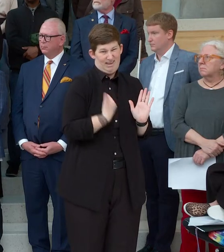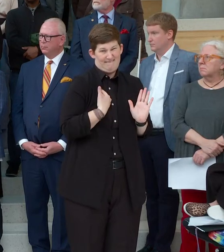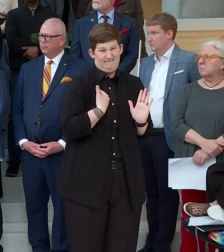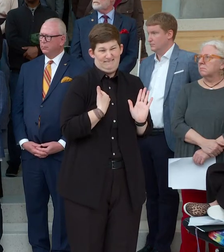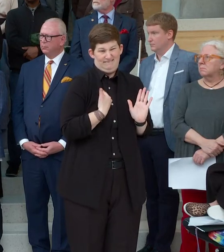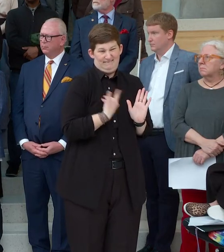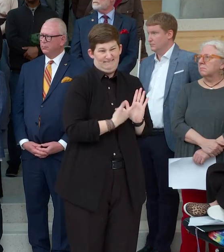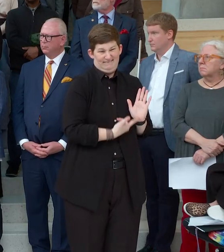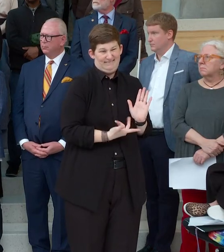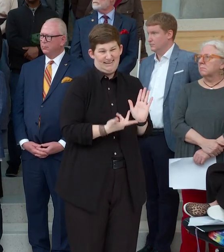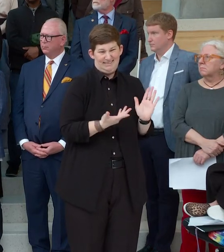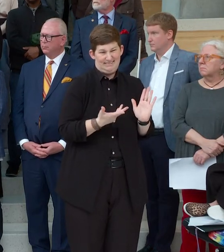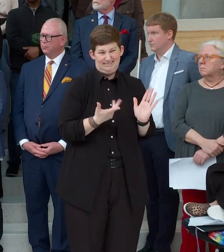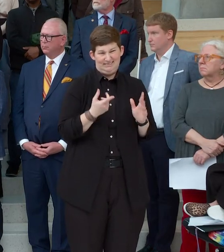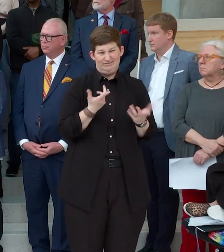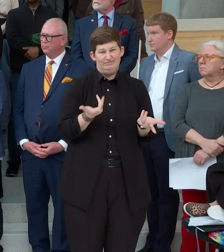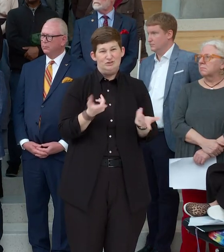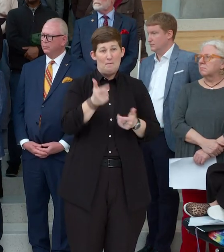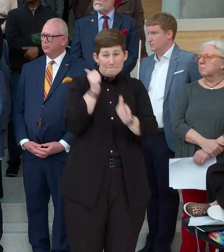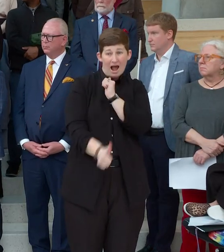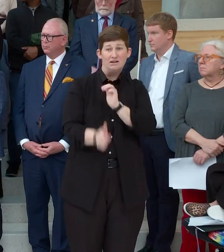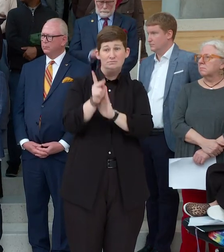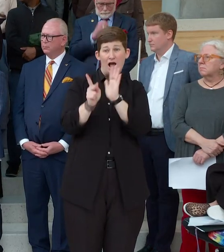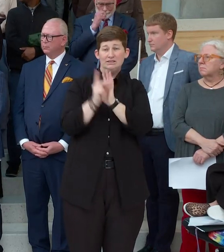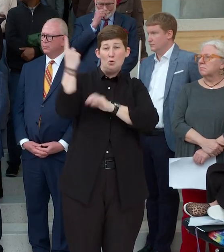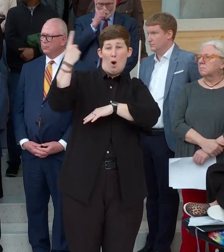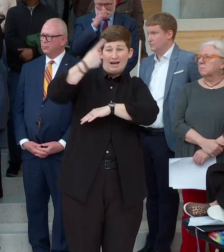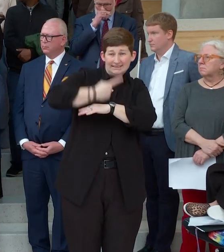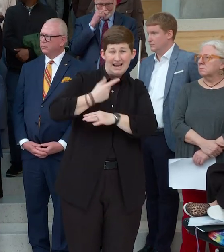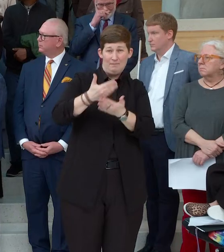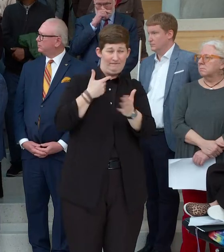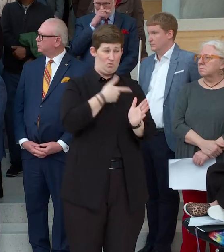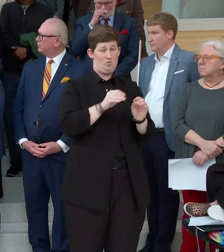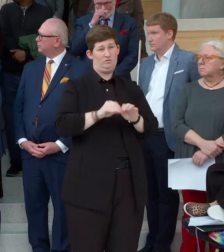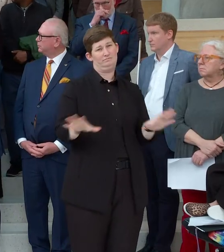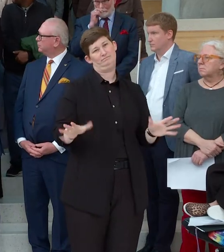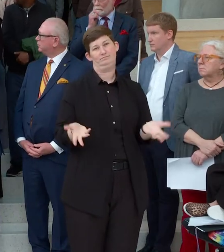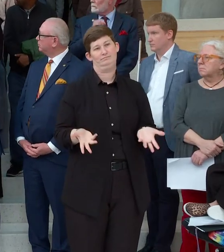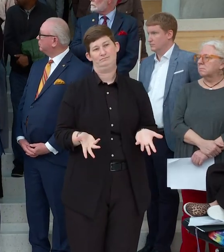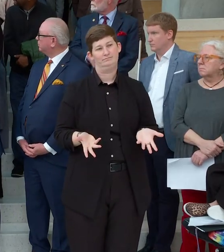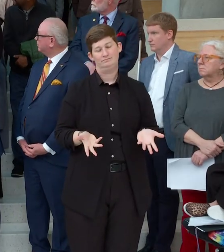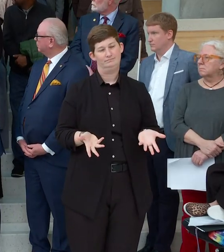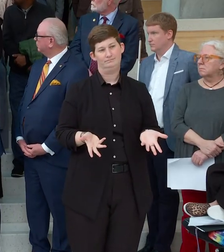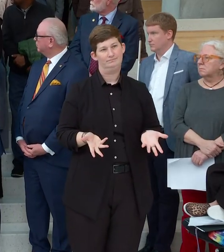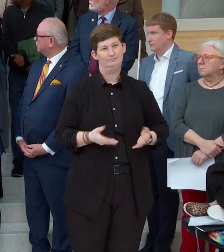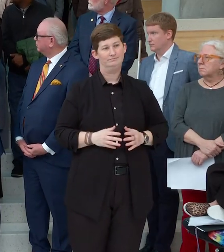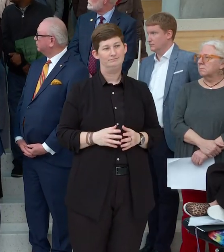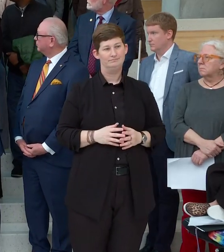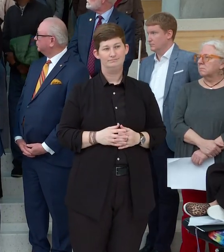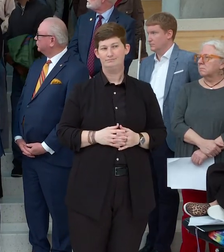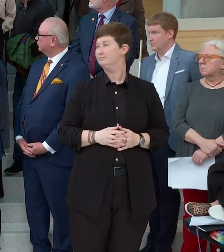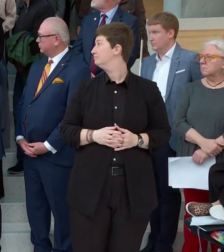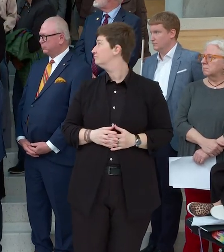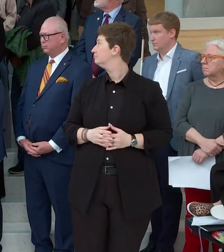day before the state report was issued. And now, after the fact, we should be listening to the state report.